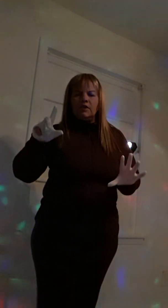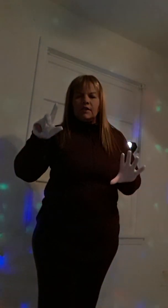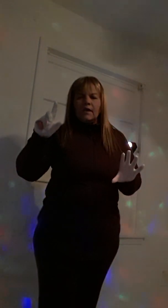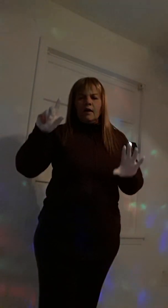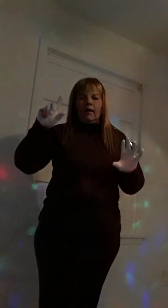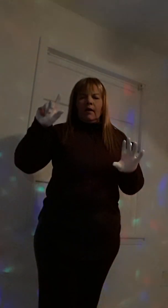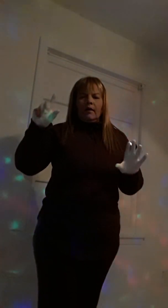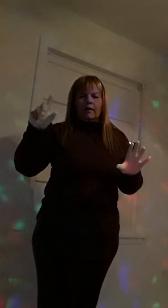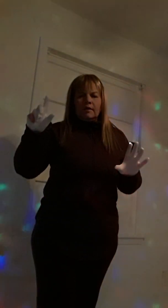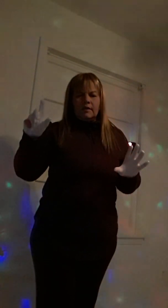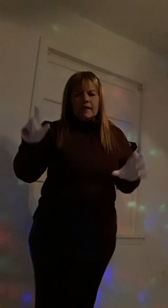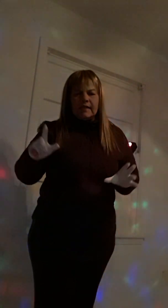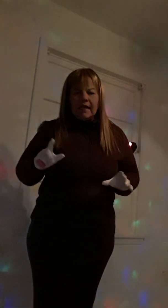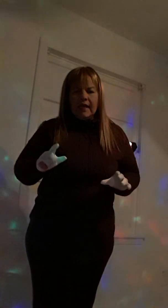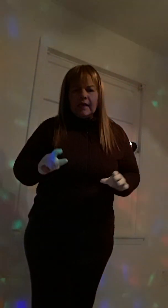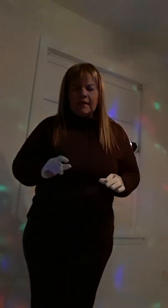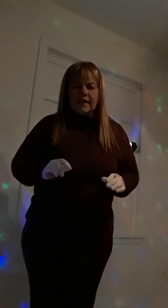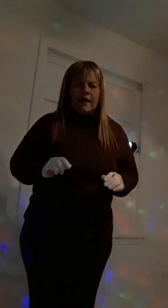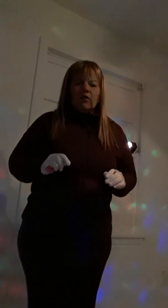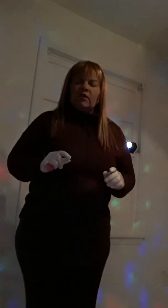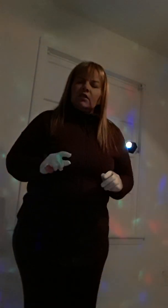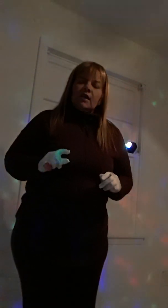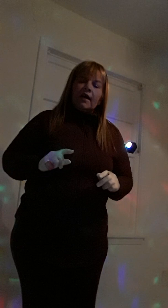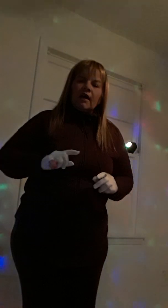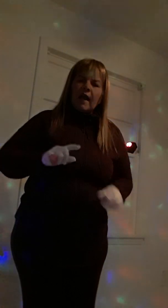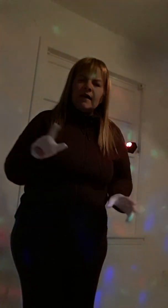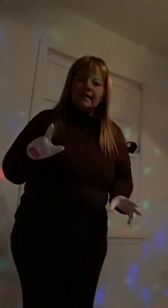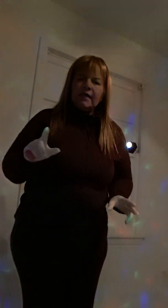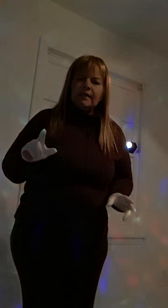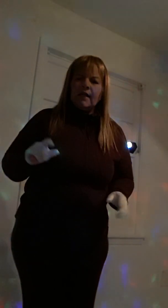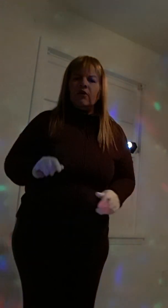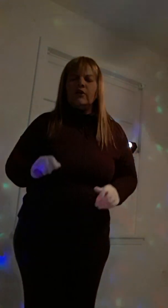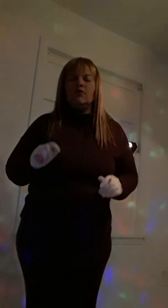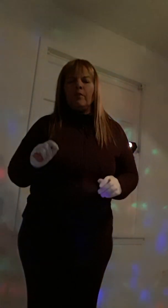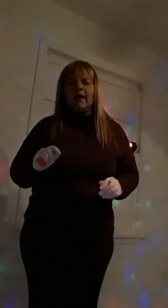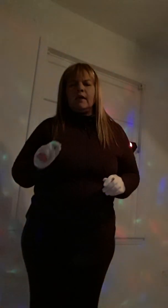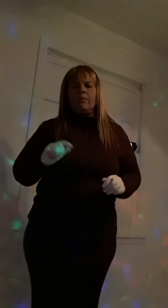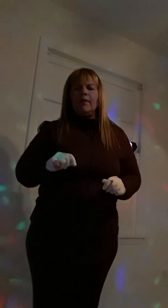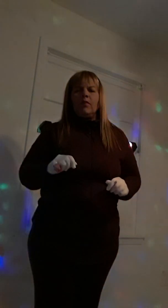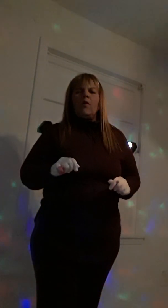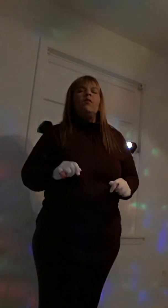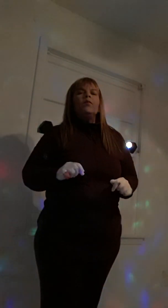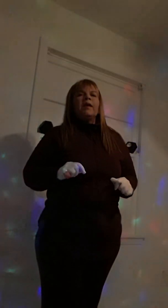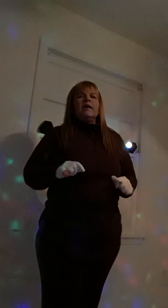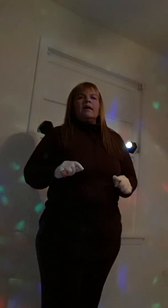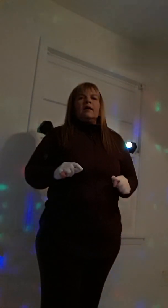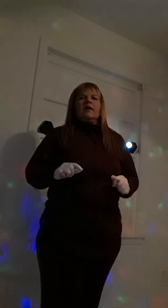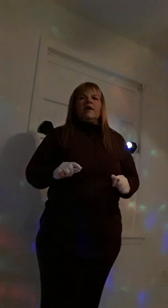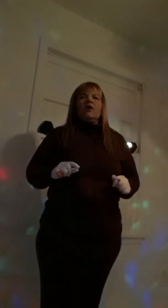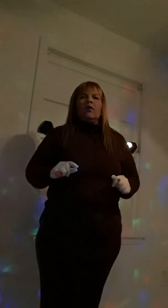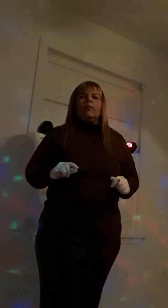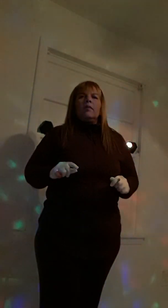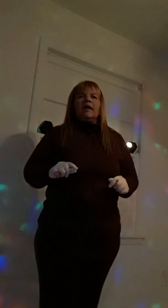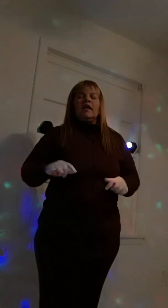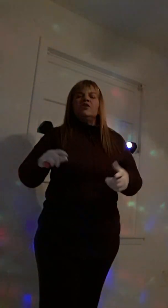these testings and all these classes in order to make the people, you know,